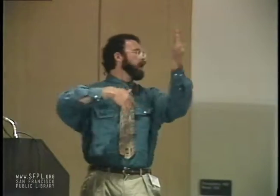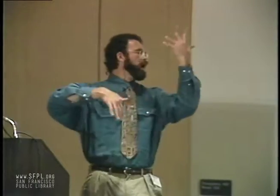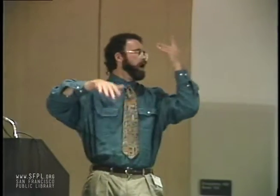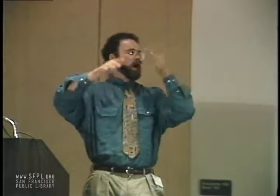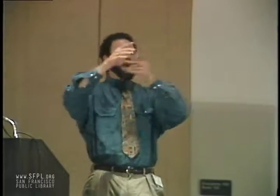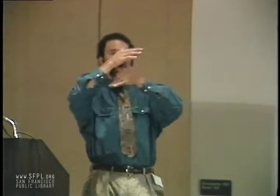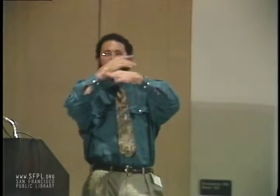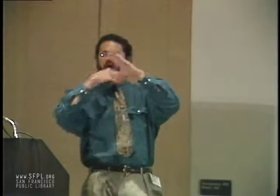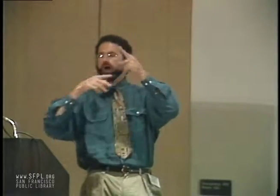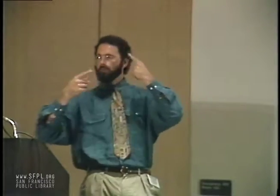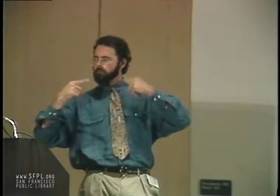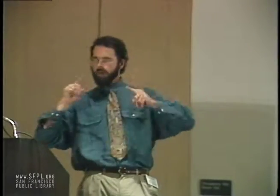And here it is in ASL.